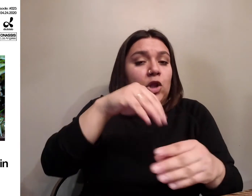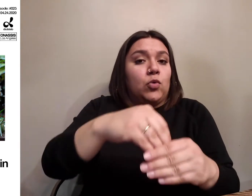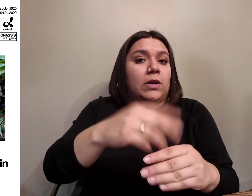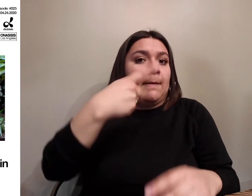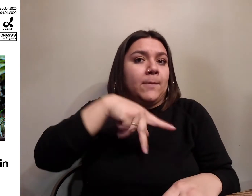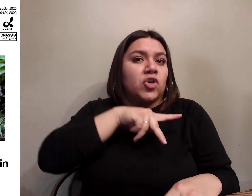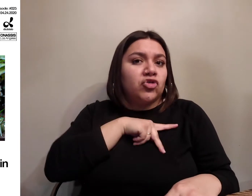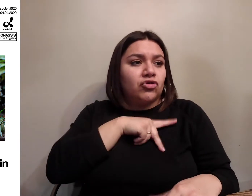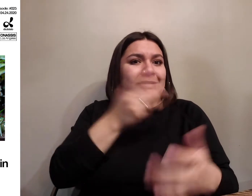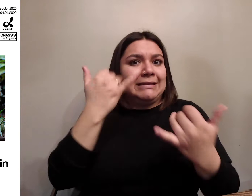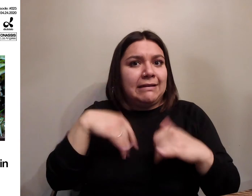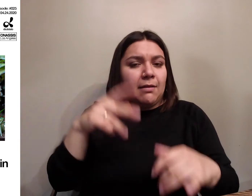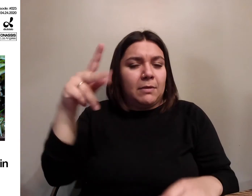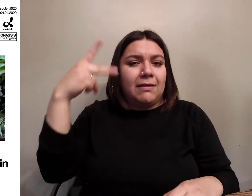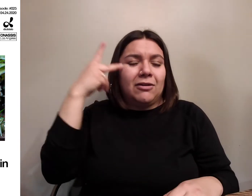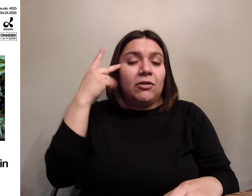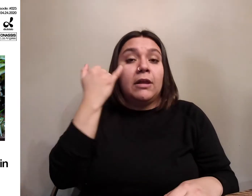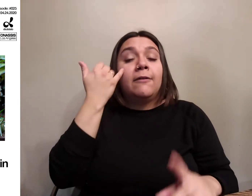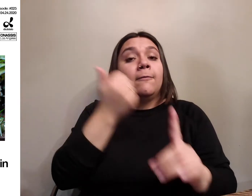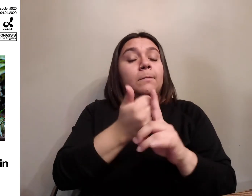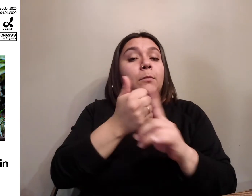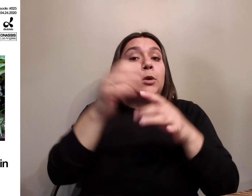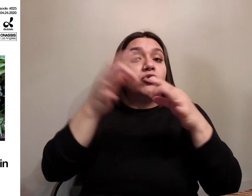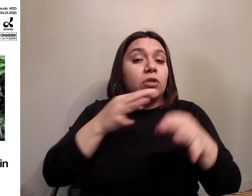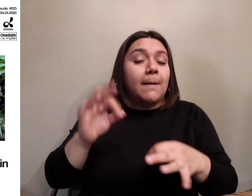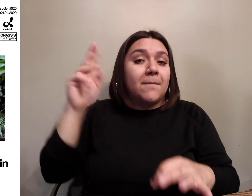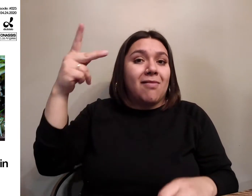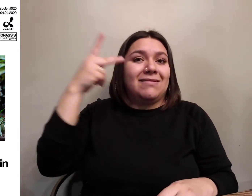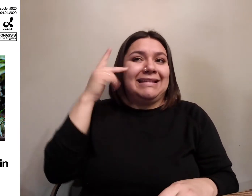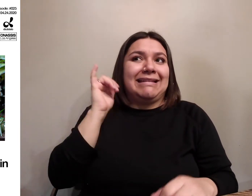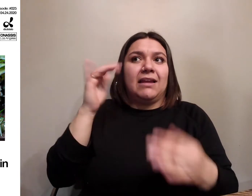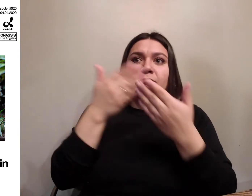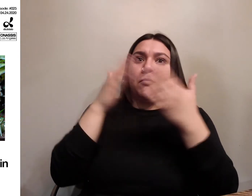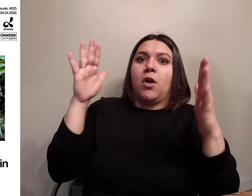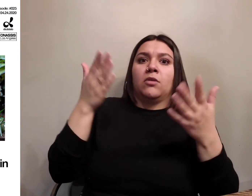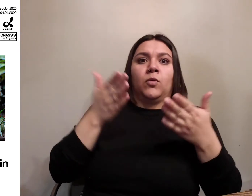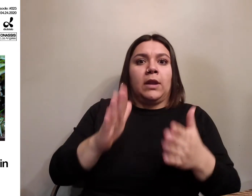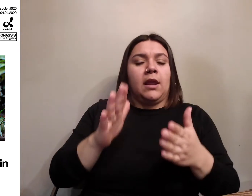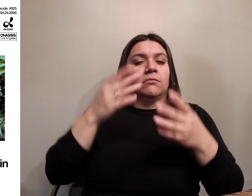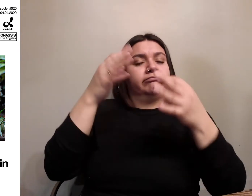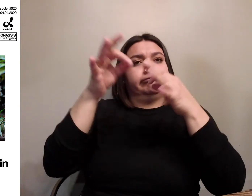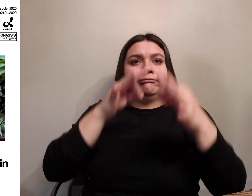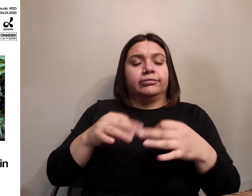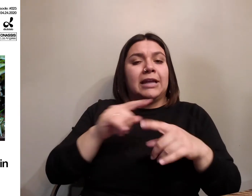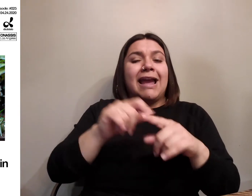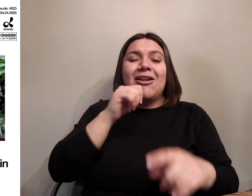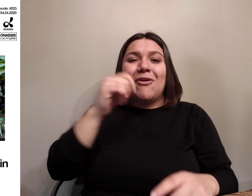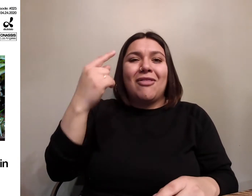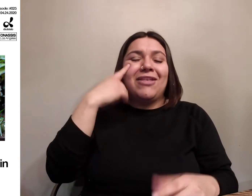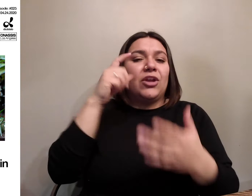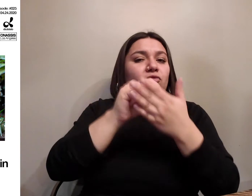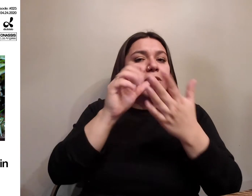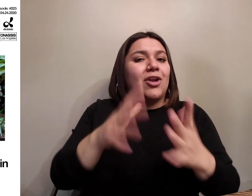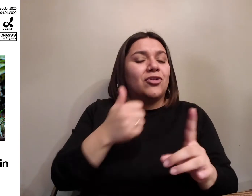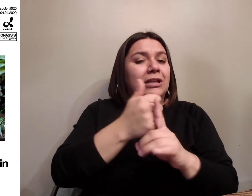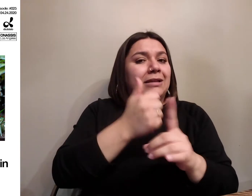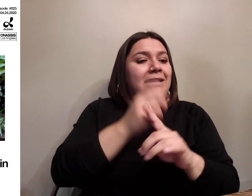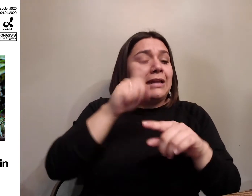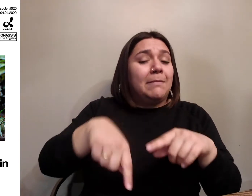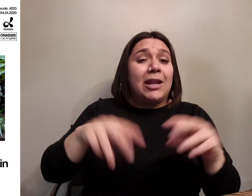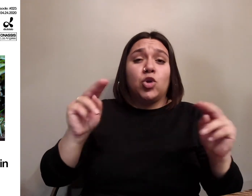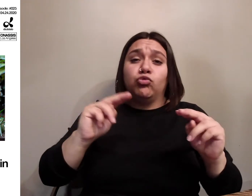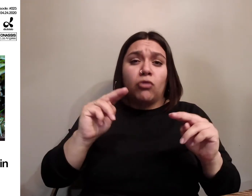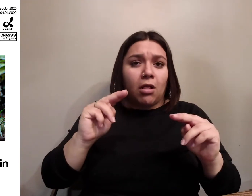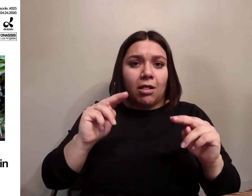politics everywhere, including the personal is political. So again, if you describe politics in such a broad way, I